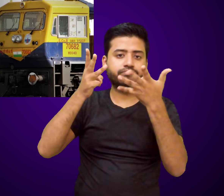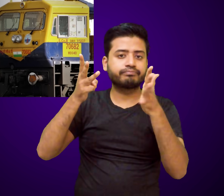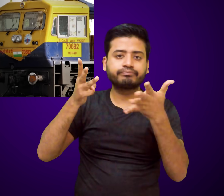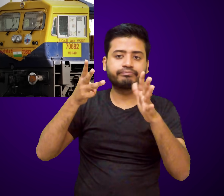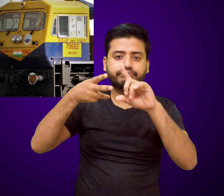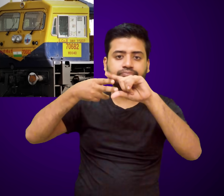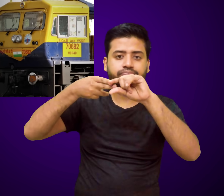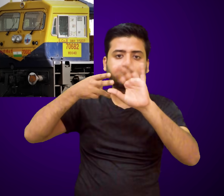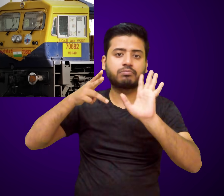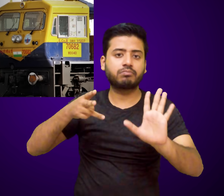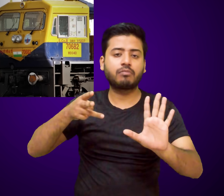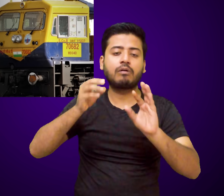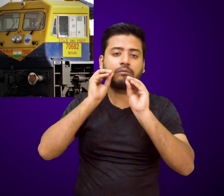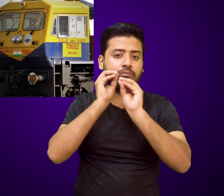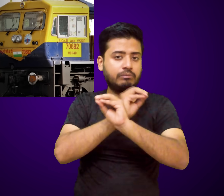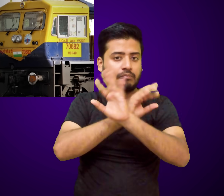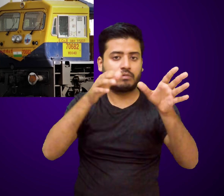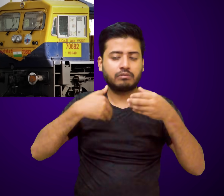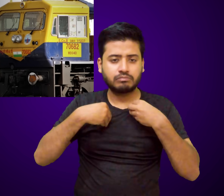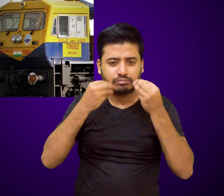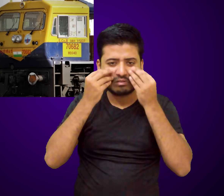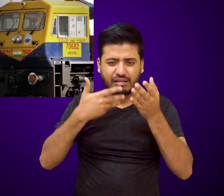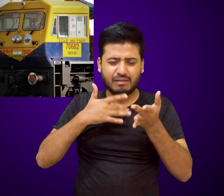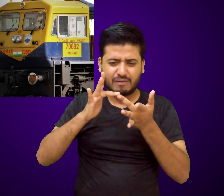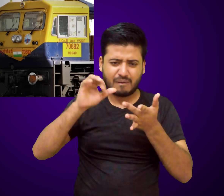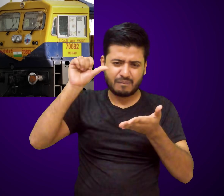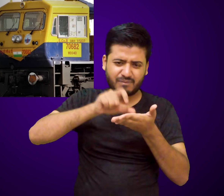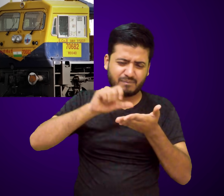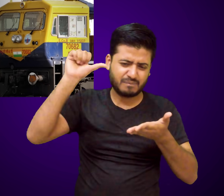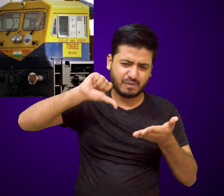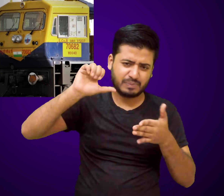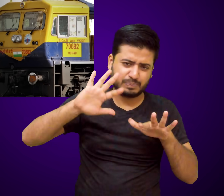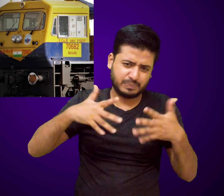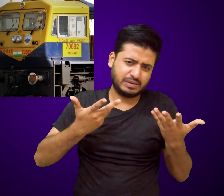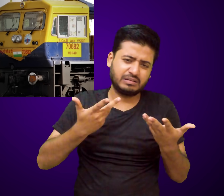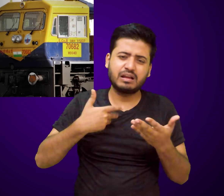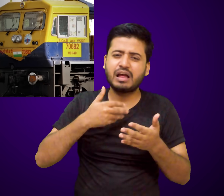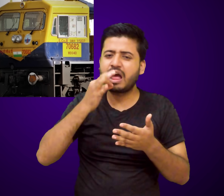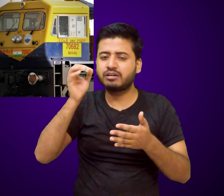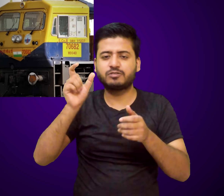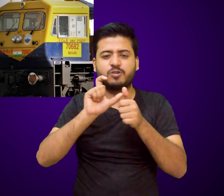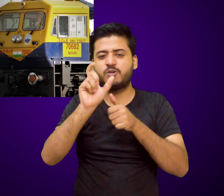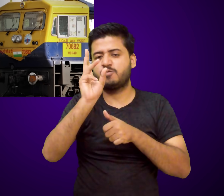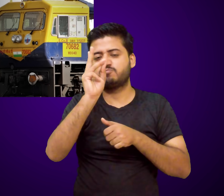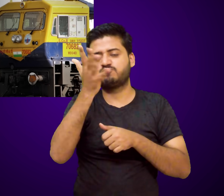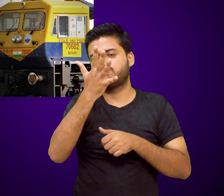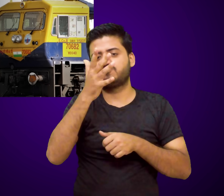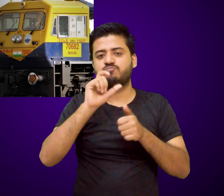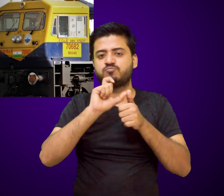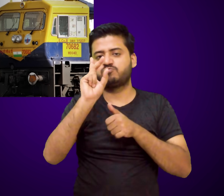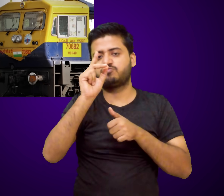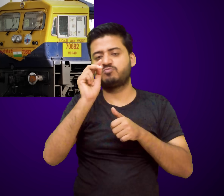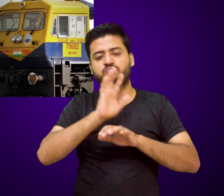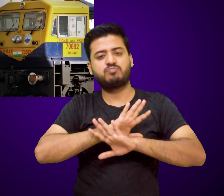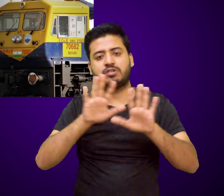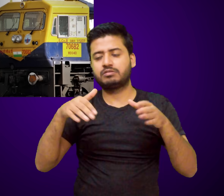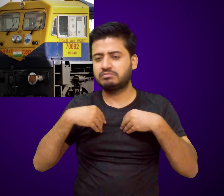trains, where it covers the total charge including catering. Concession travel is usually for distances of 300 km or